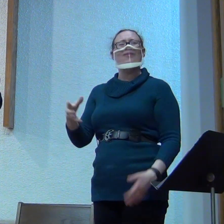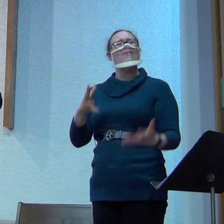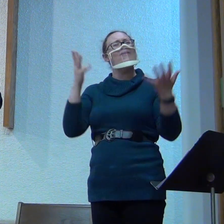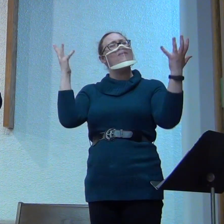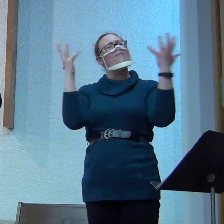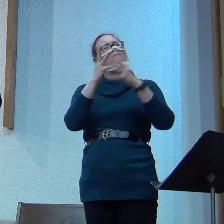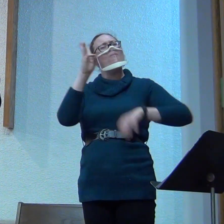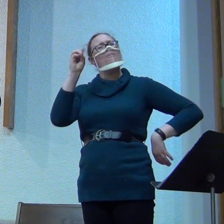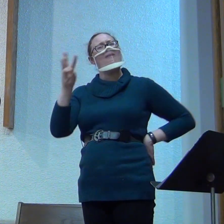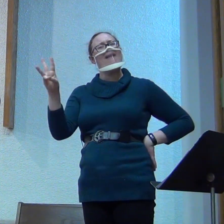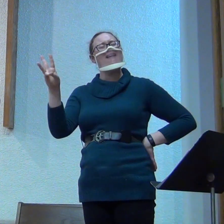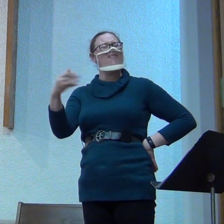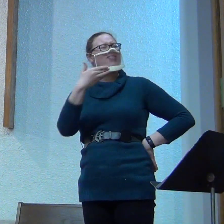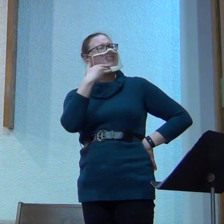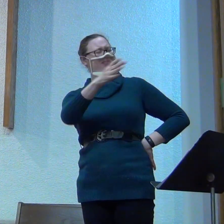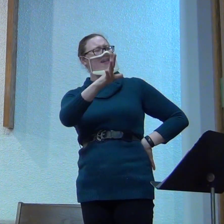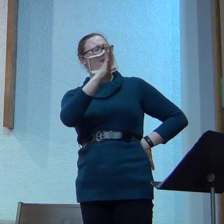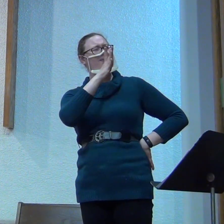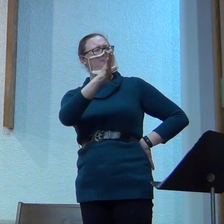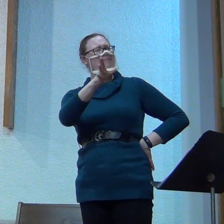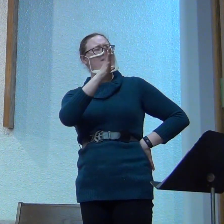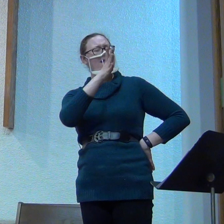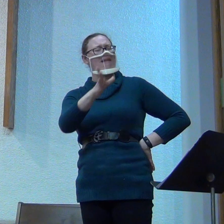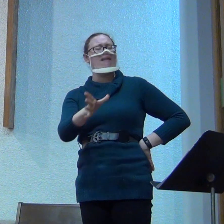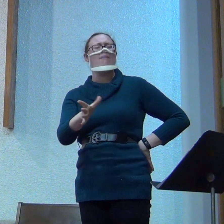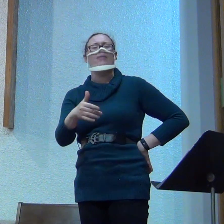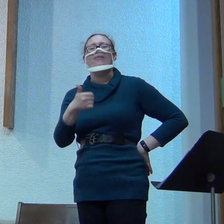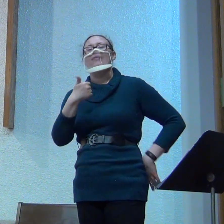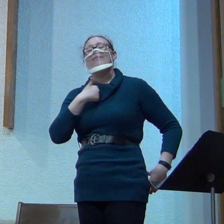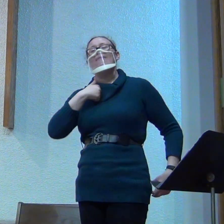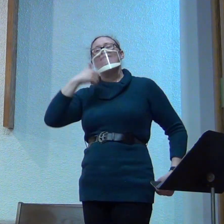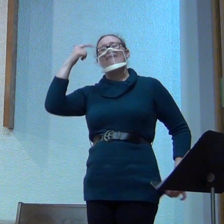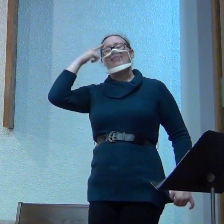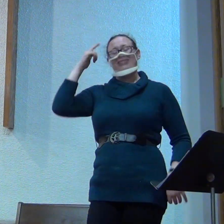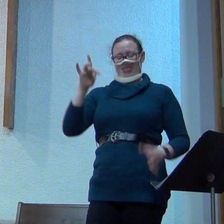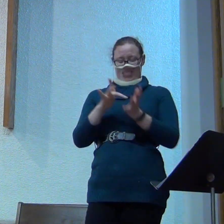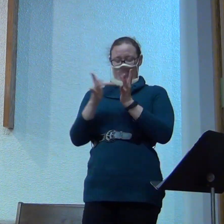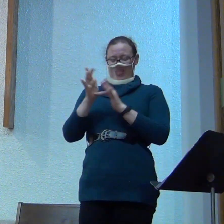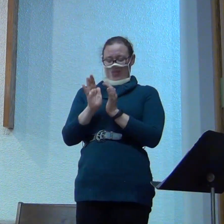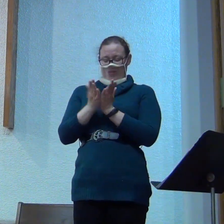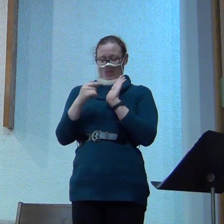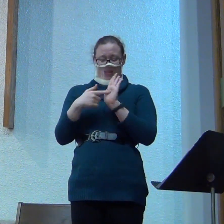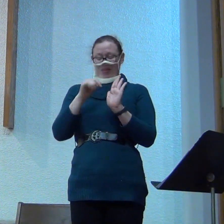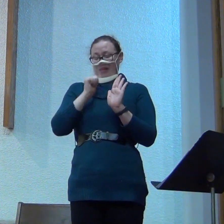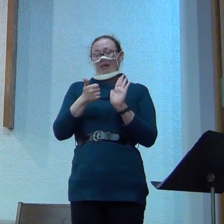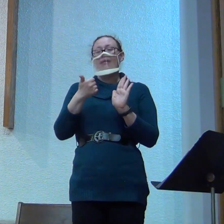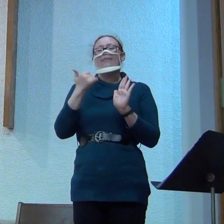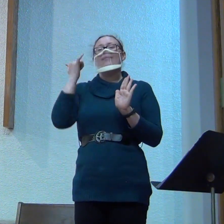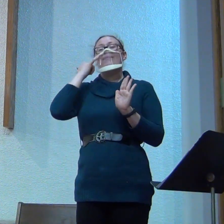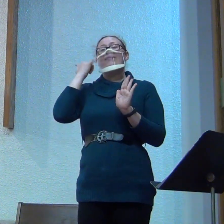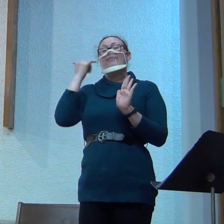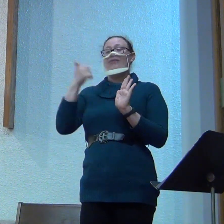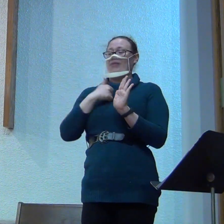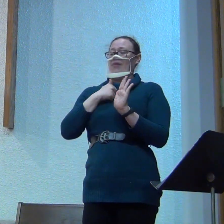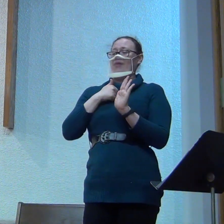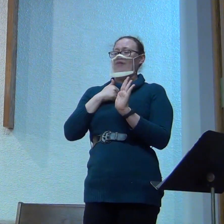Wow. Thanks, Mom. And I think at that, the text doesn't say it, but if I were portraying this in a film or on